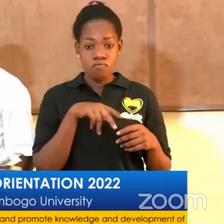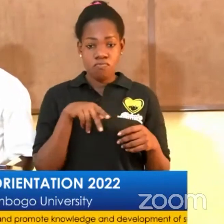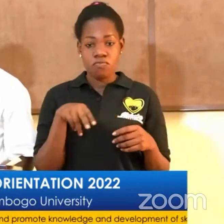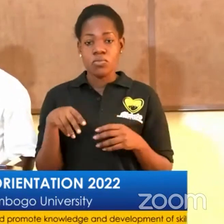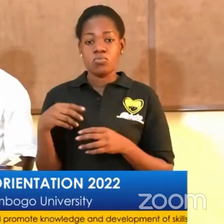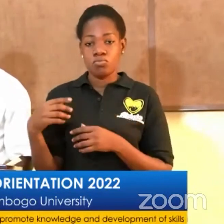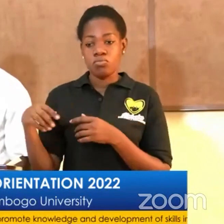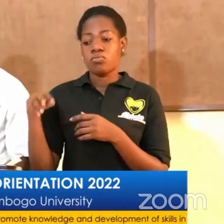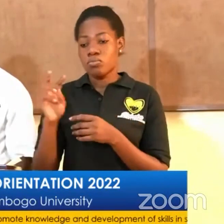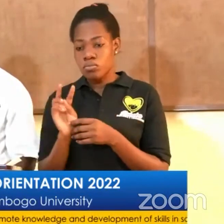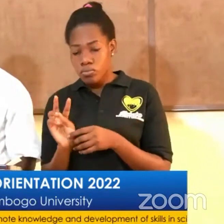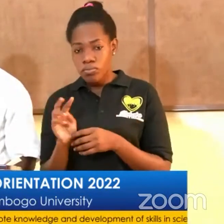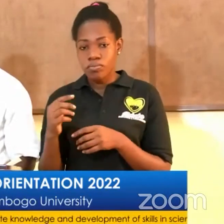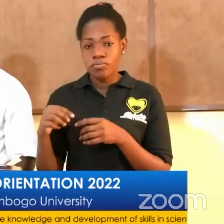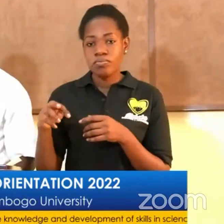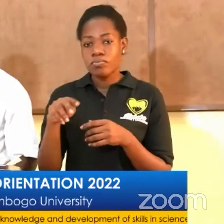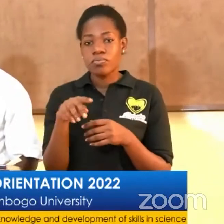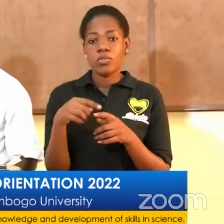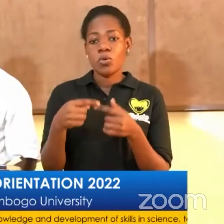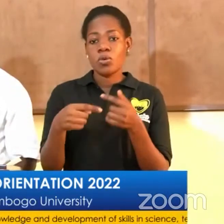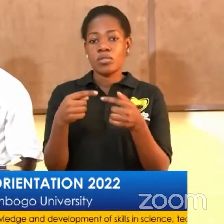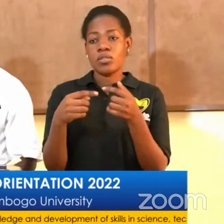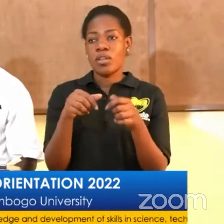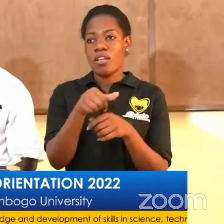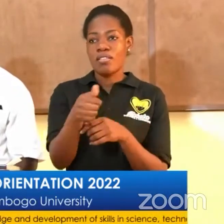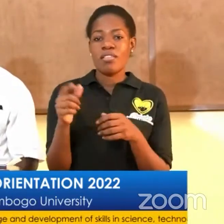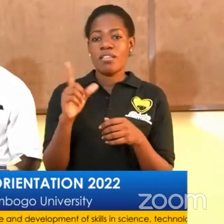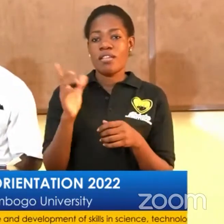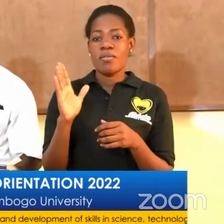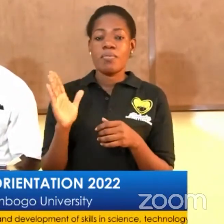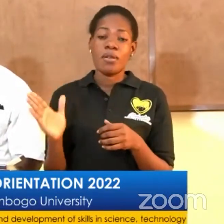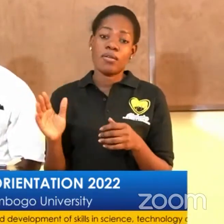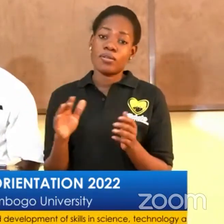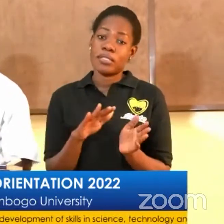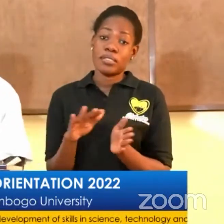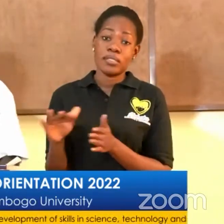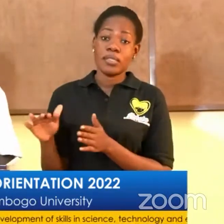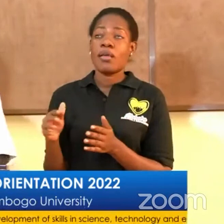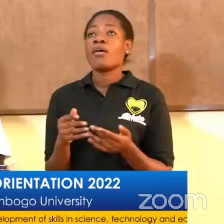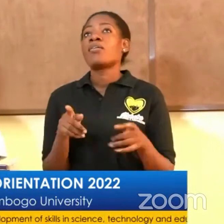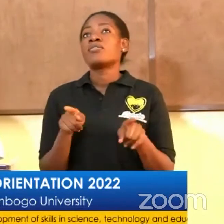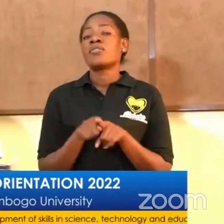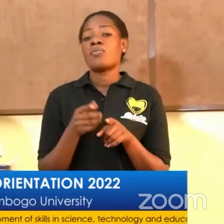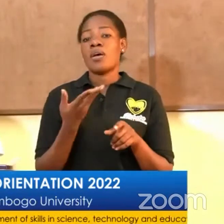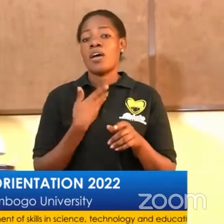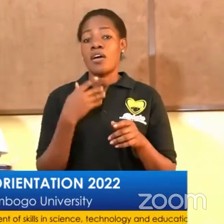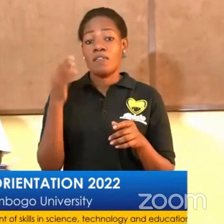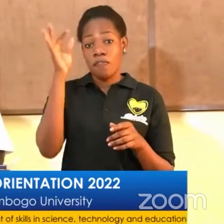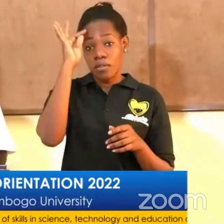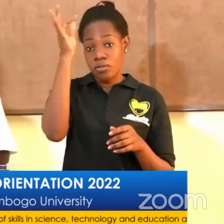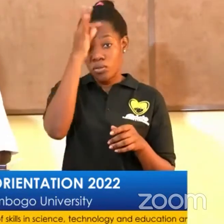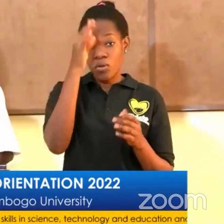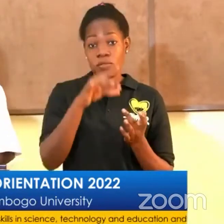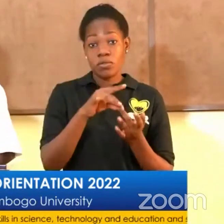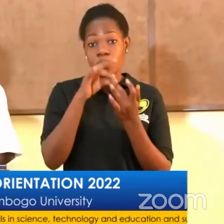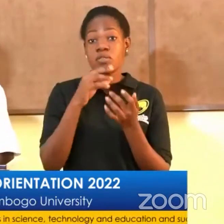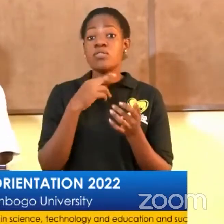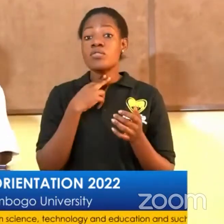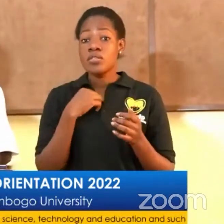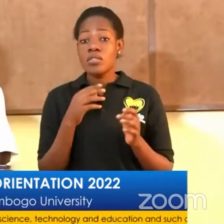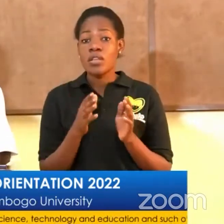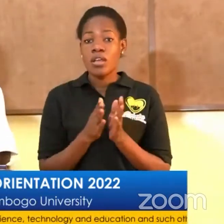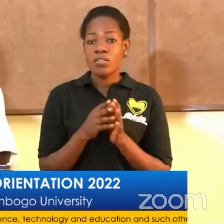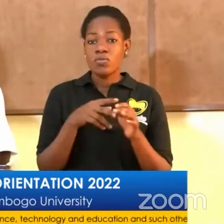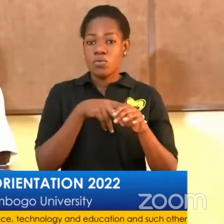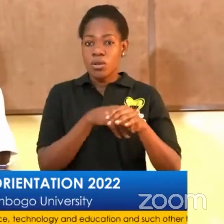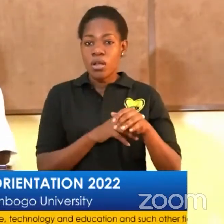to other library service centers. We have Faculty of Special Needs and Rehabilitation Library,